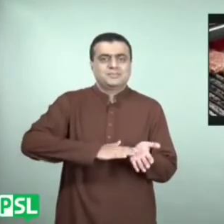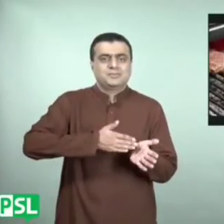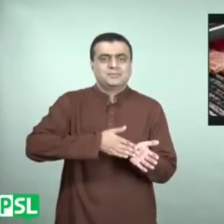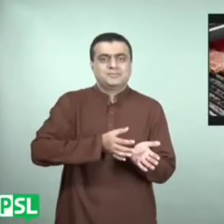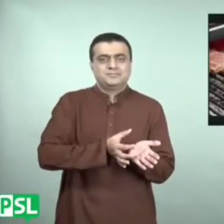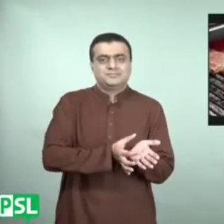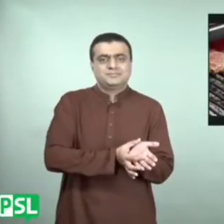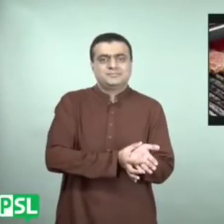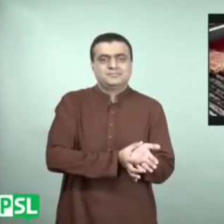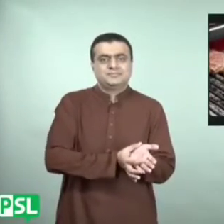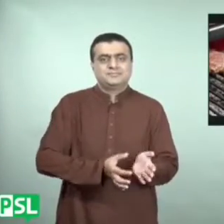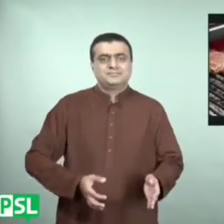round patty,